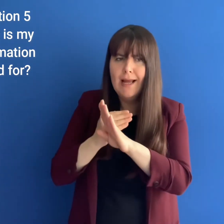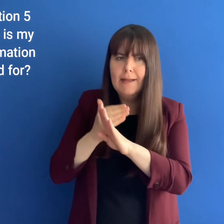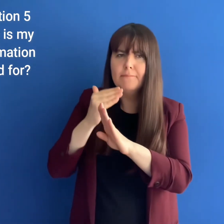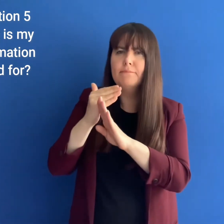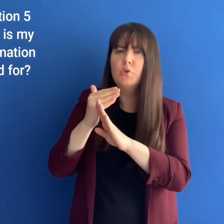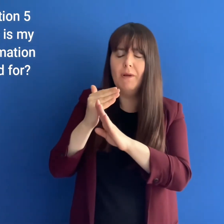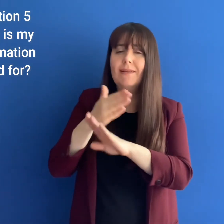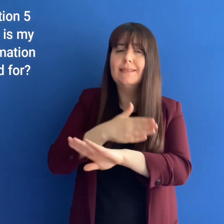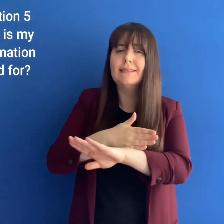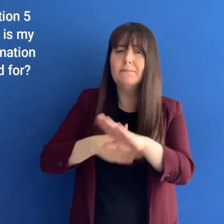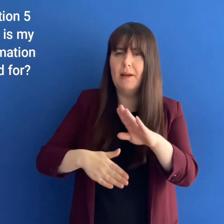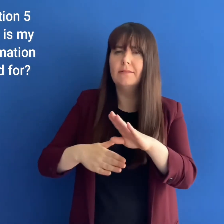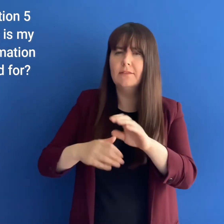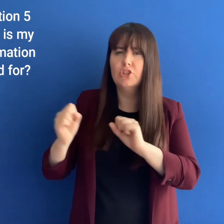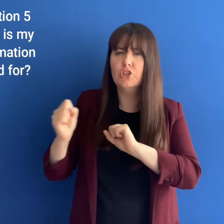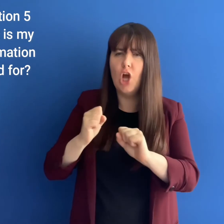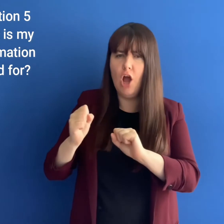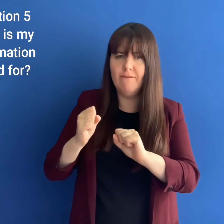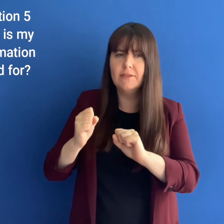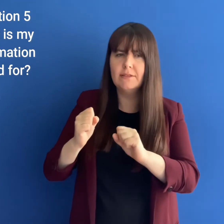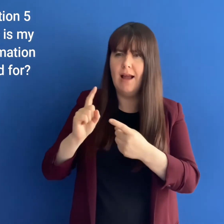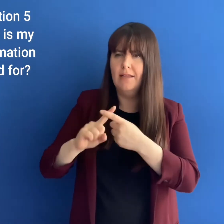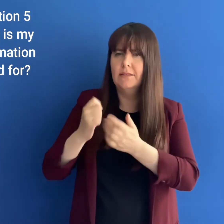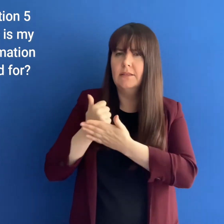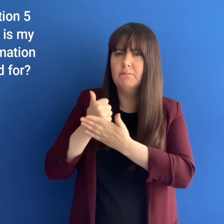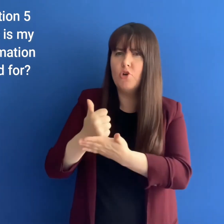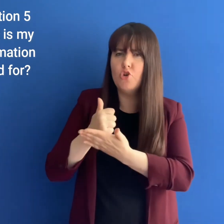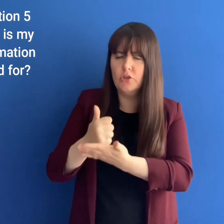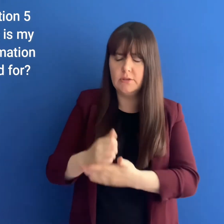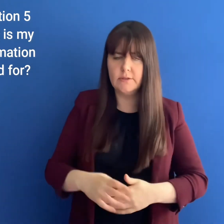and to do research to improve disability services and supports.